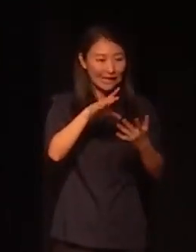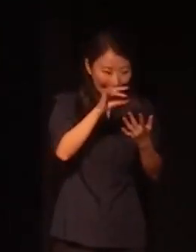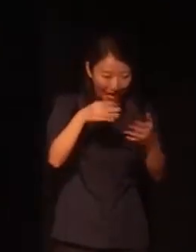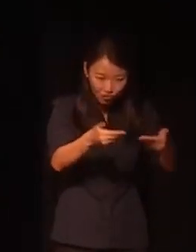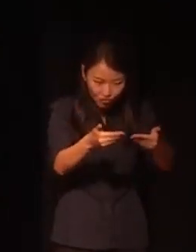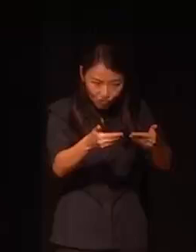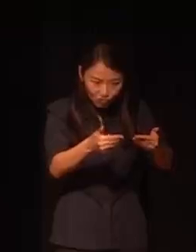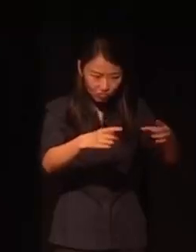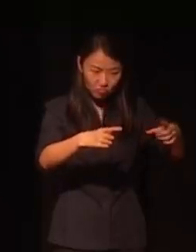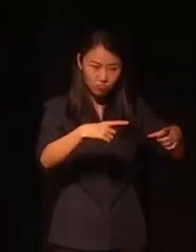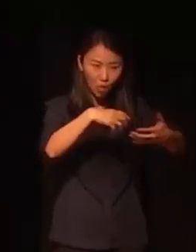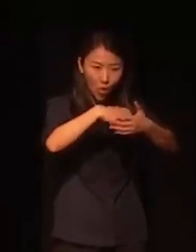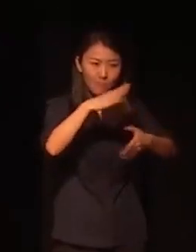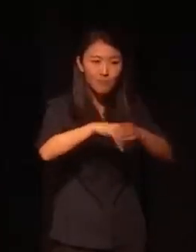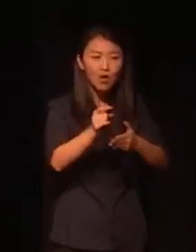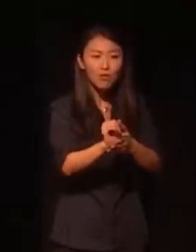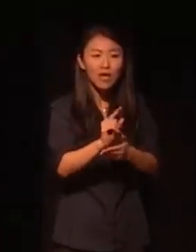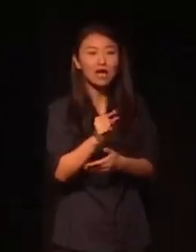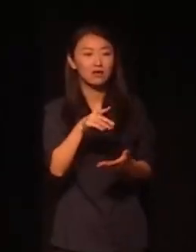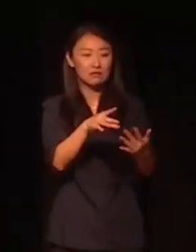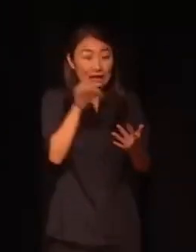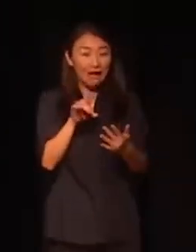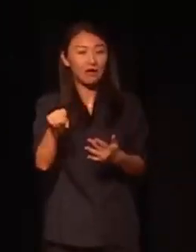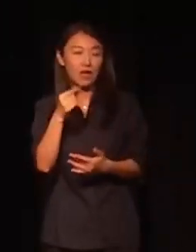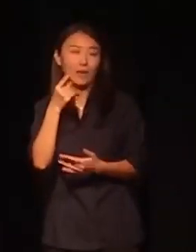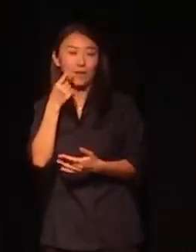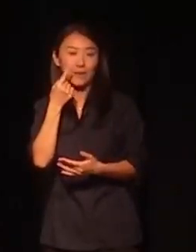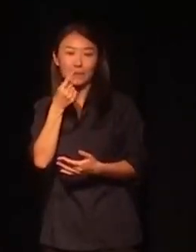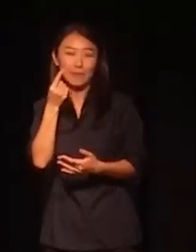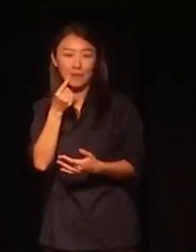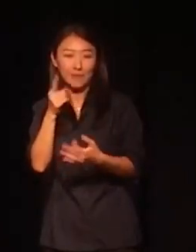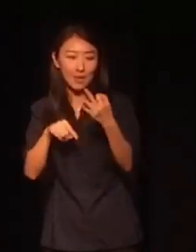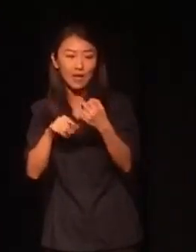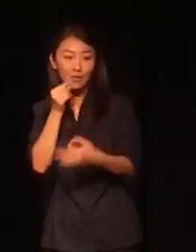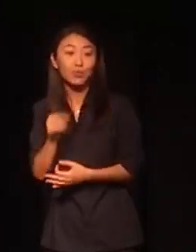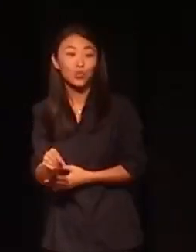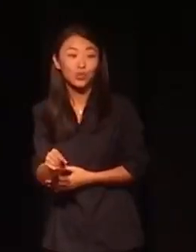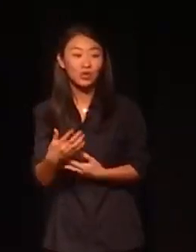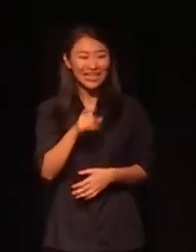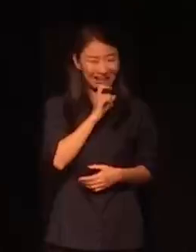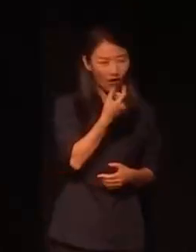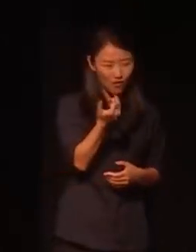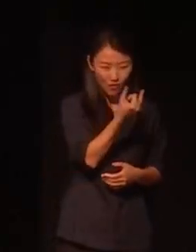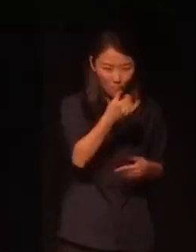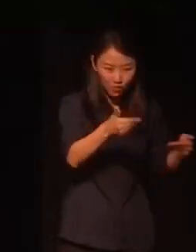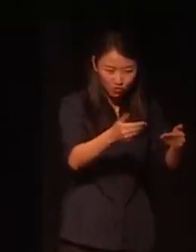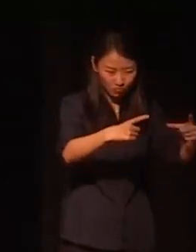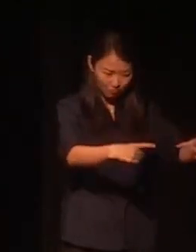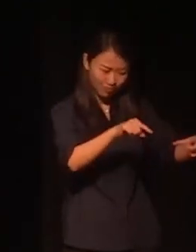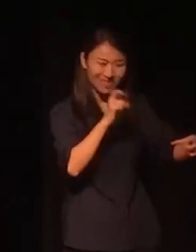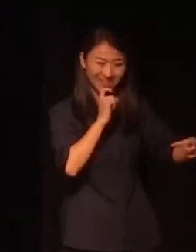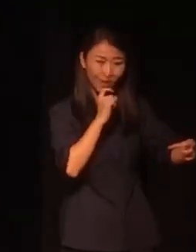We also have got what we call three-part formation. That is, the dish has three components. We have got